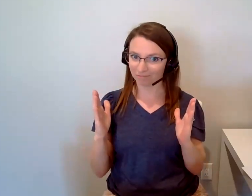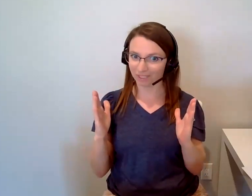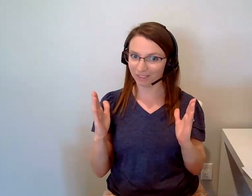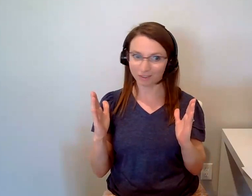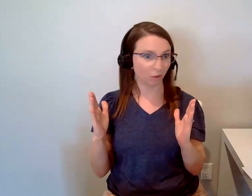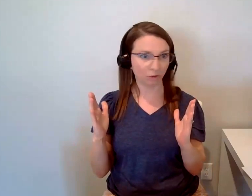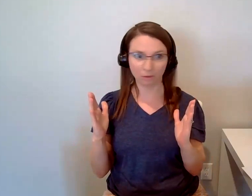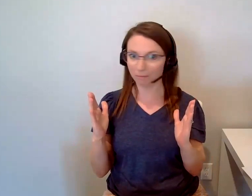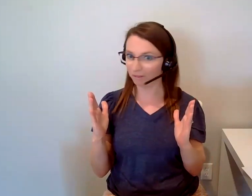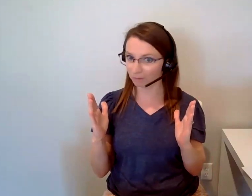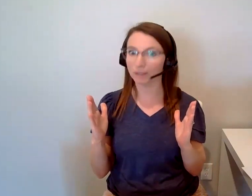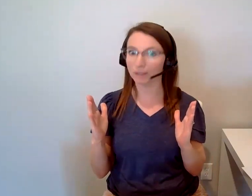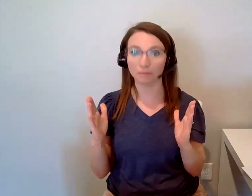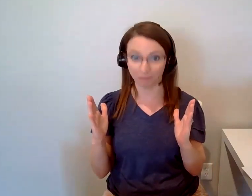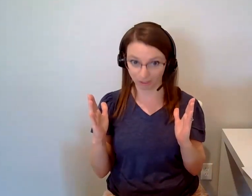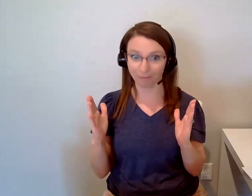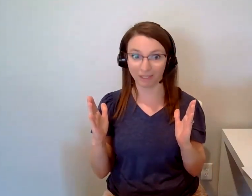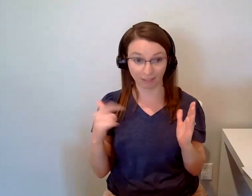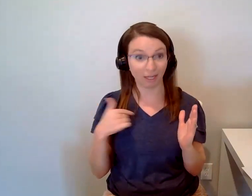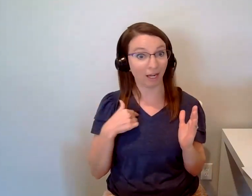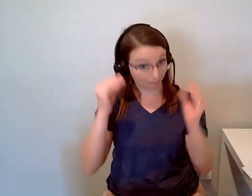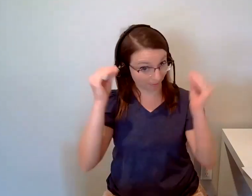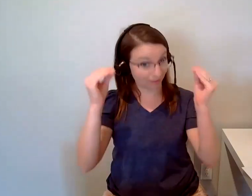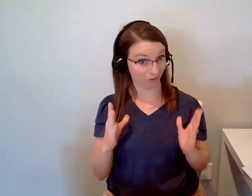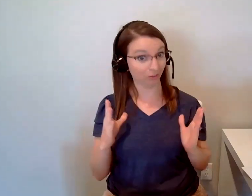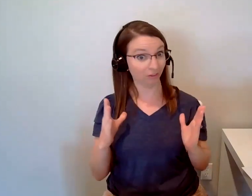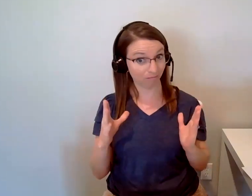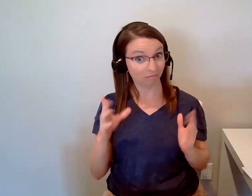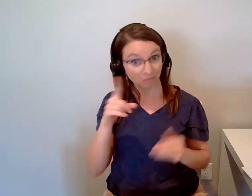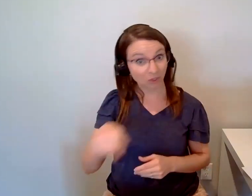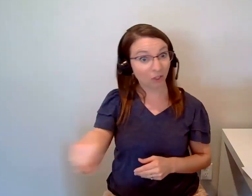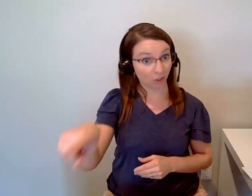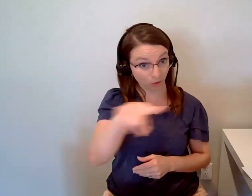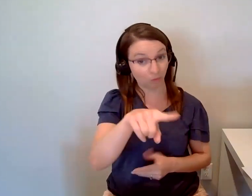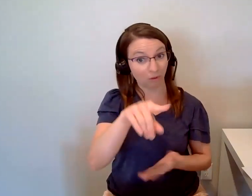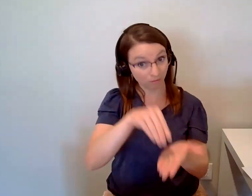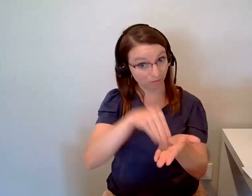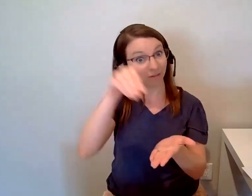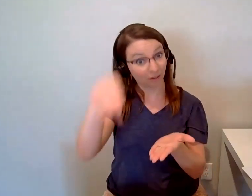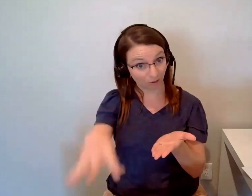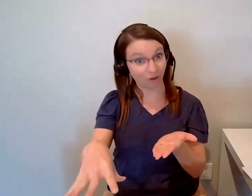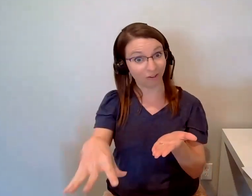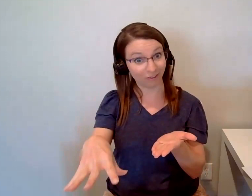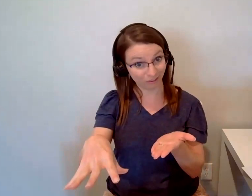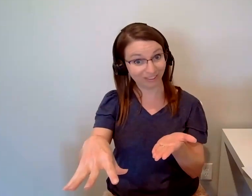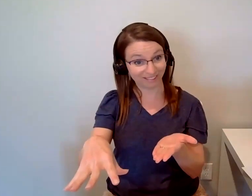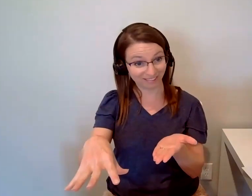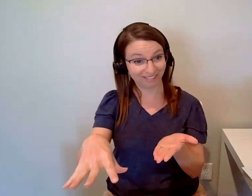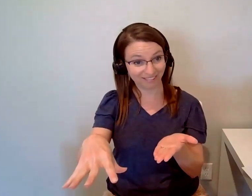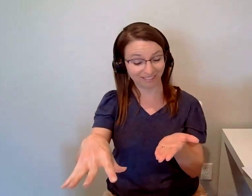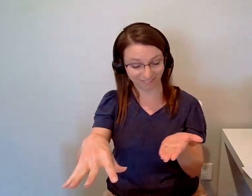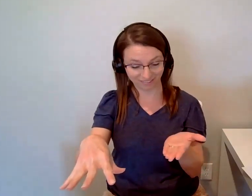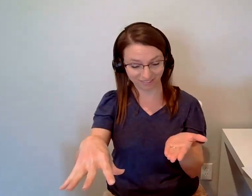Okay. So no to me verbs. I'm nodding my head. I'm a teacher, and you all are students.